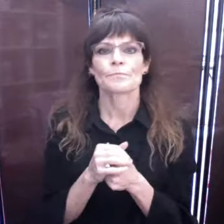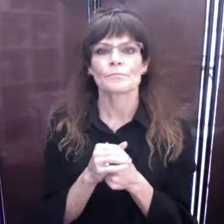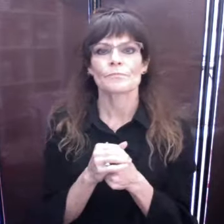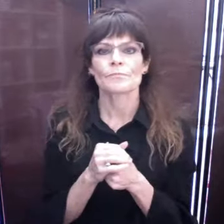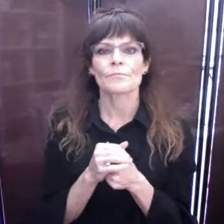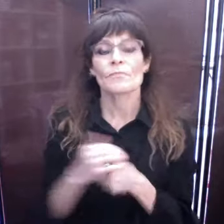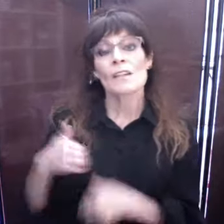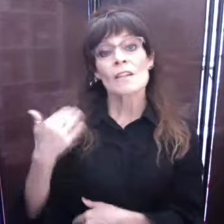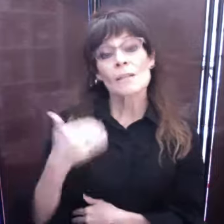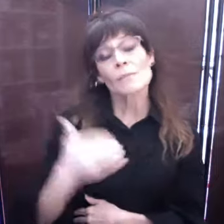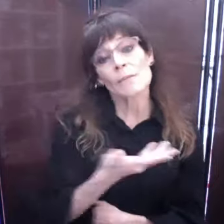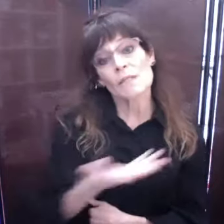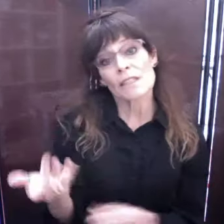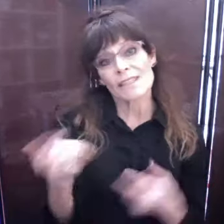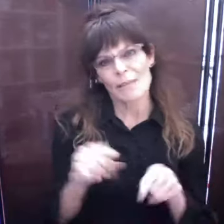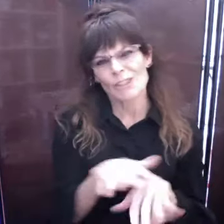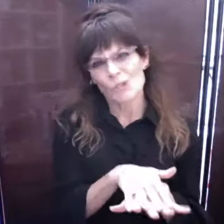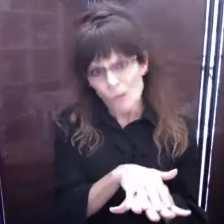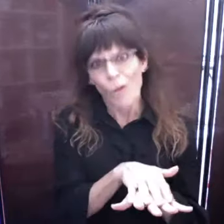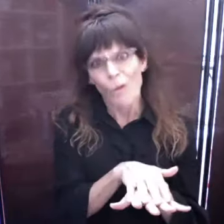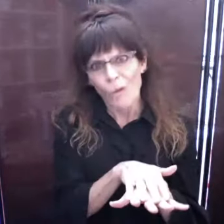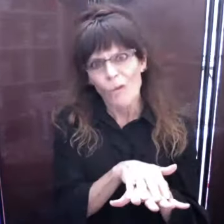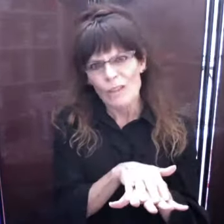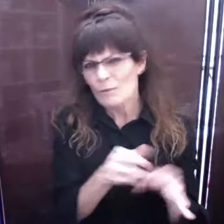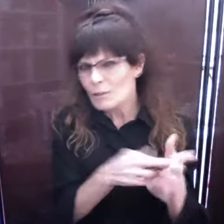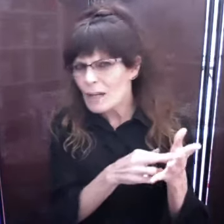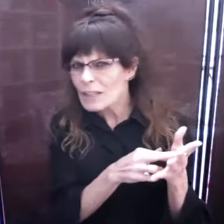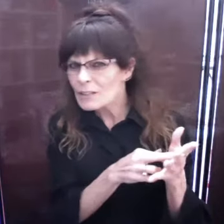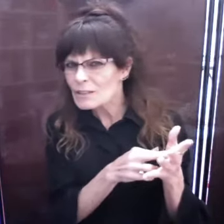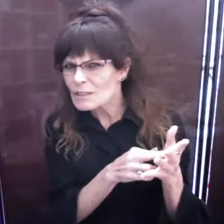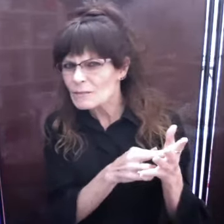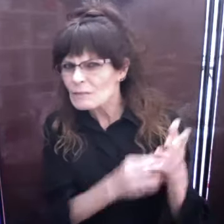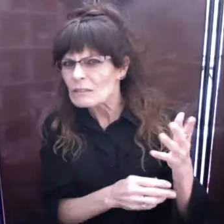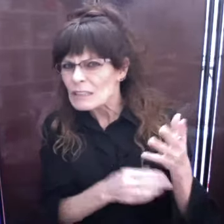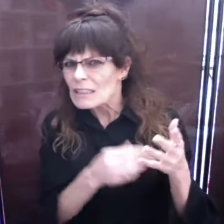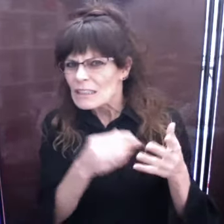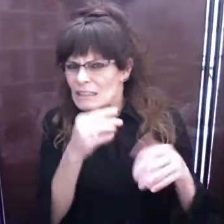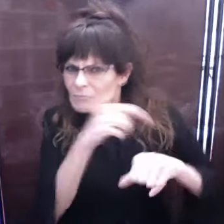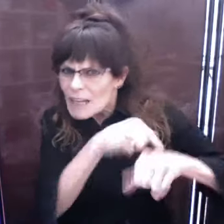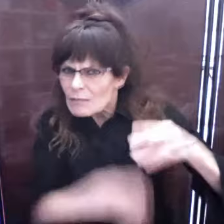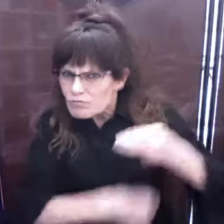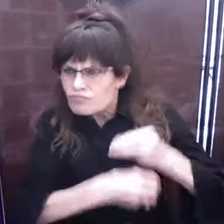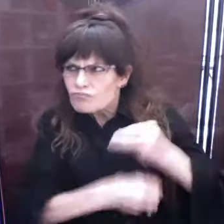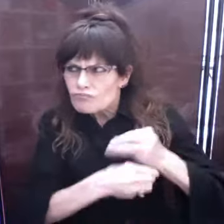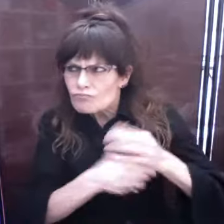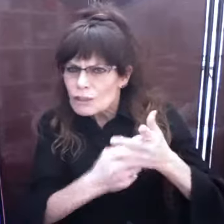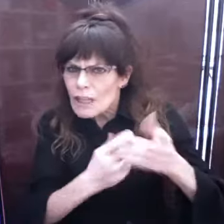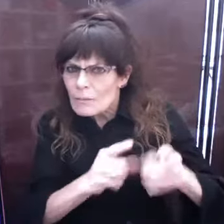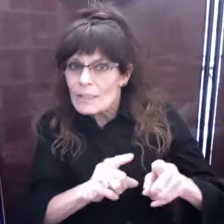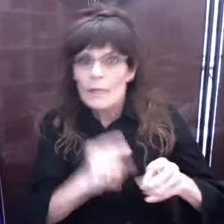Sometimes things happen so slowly, it takes you a while to kind of upload, like, hey, what's going on? But I started noticing, again, I've always had 3